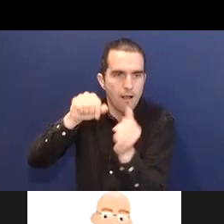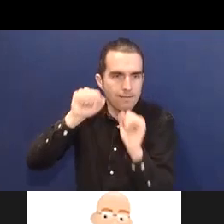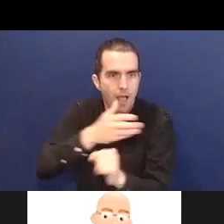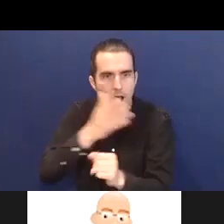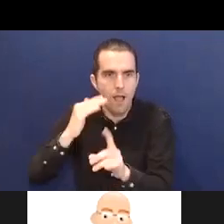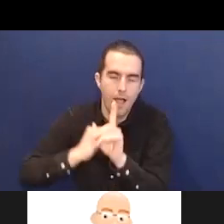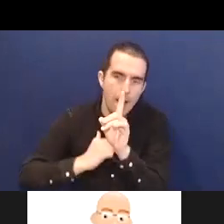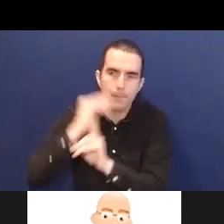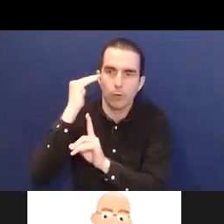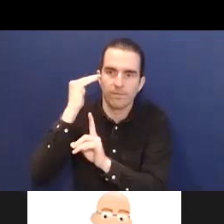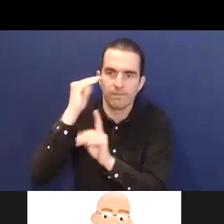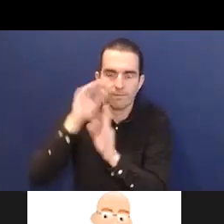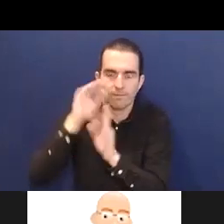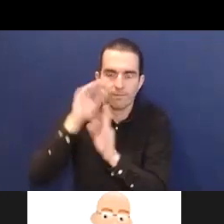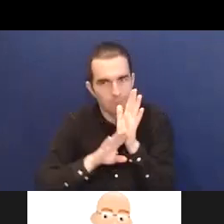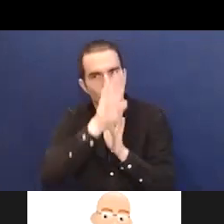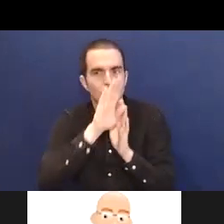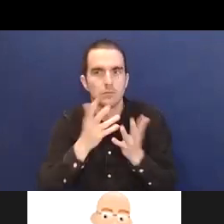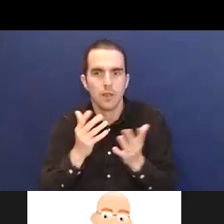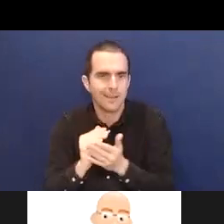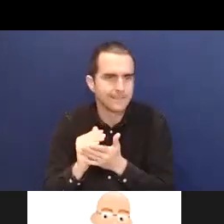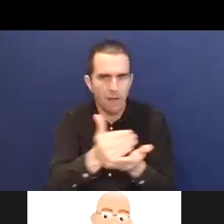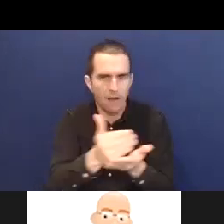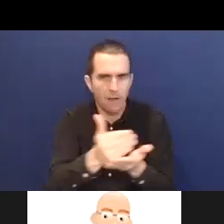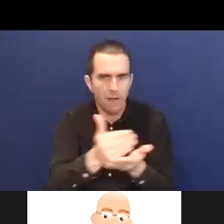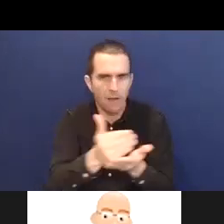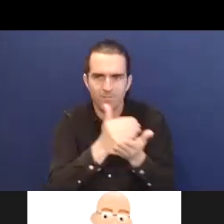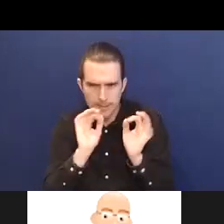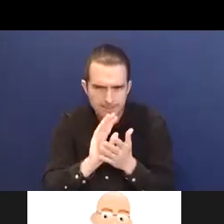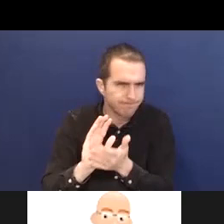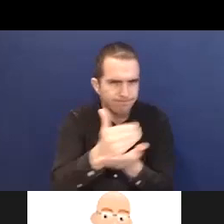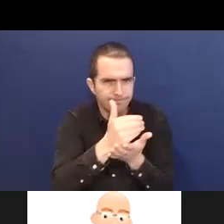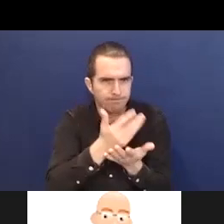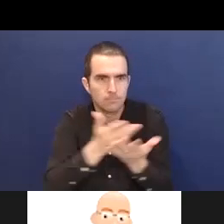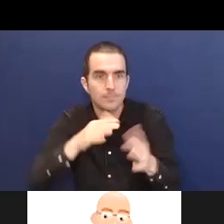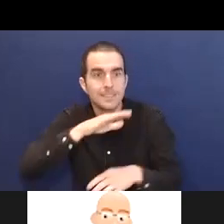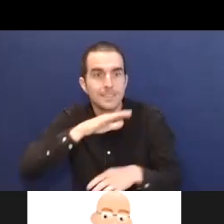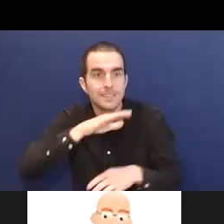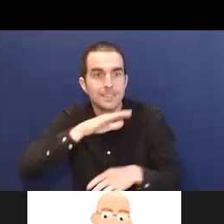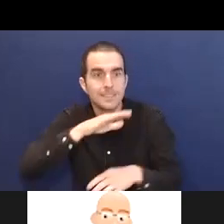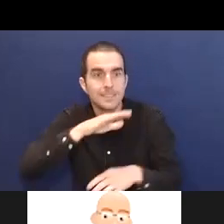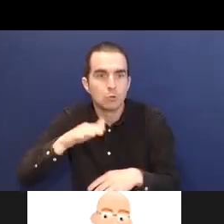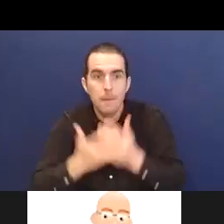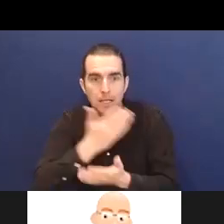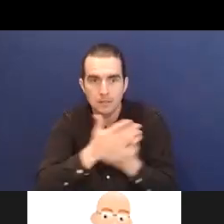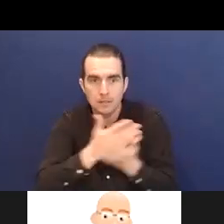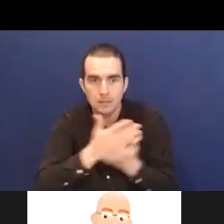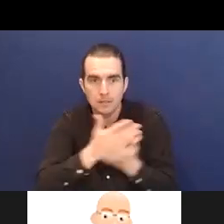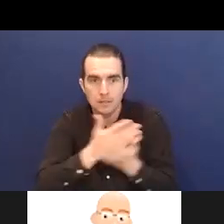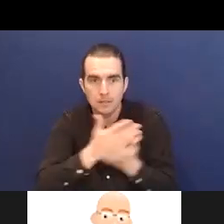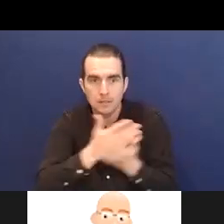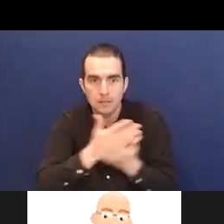the safeguarding of children with disabilities within the context